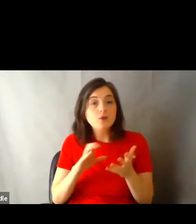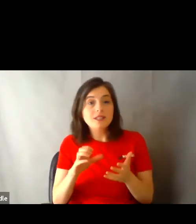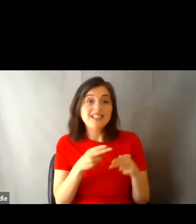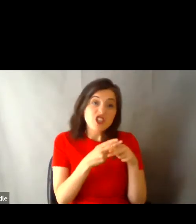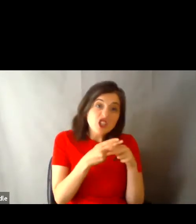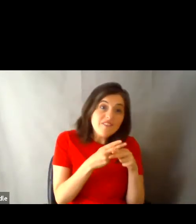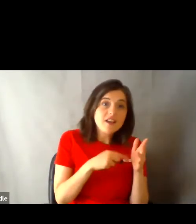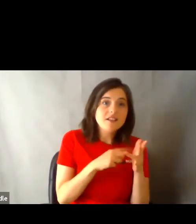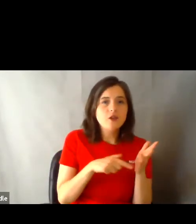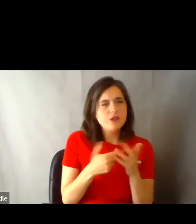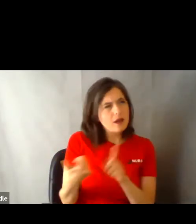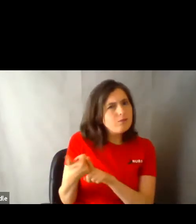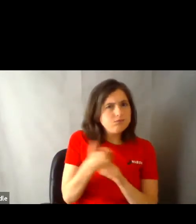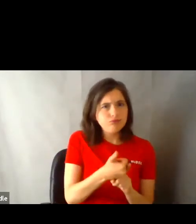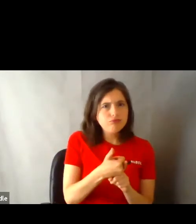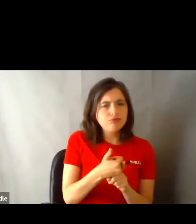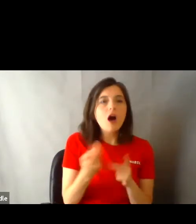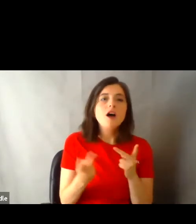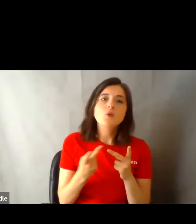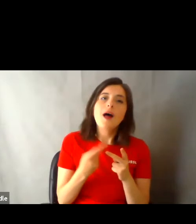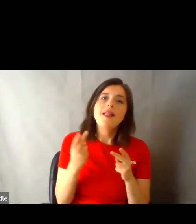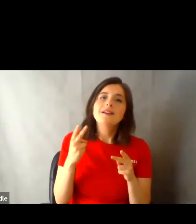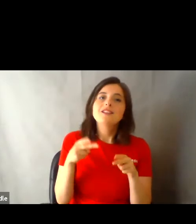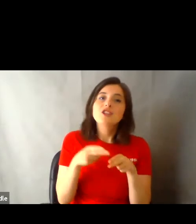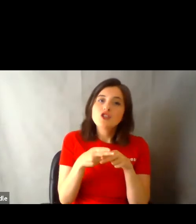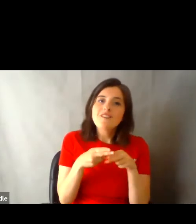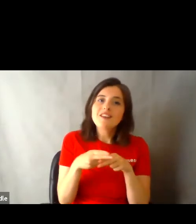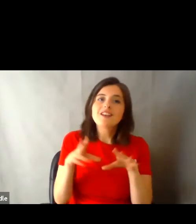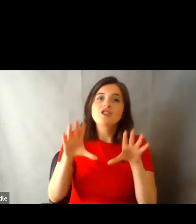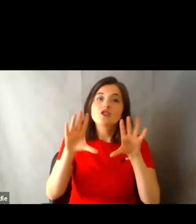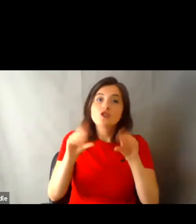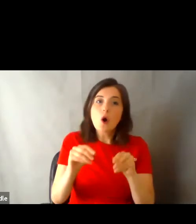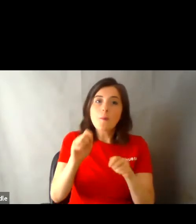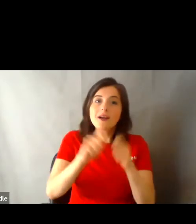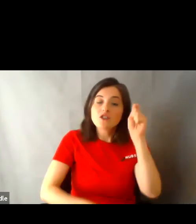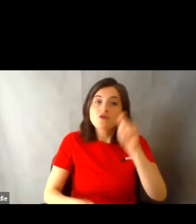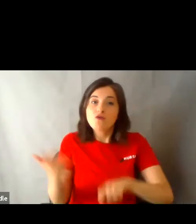incredibly supportive, as well as Sheffield Stop and Scrap Universal Credit Campaign.